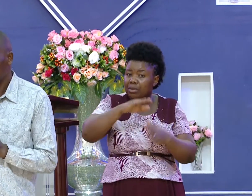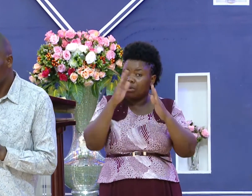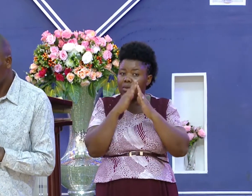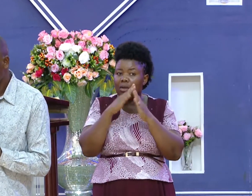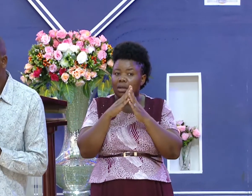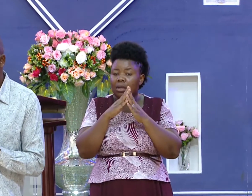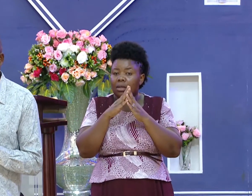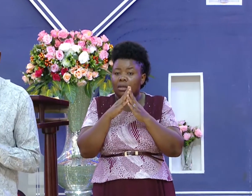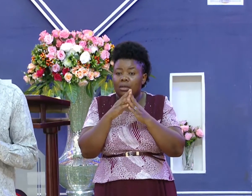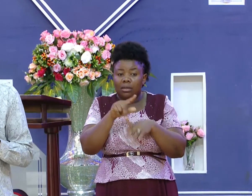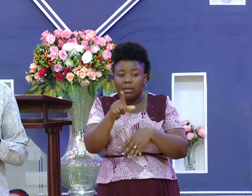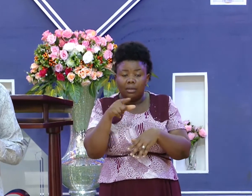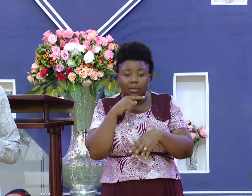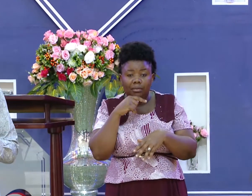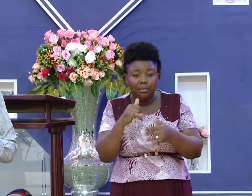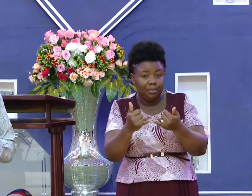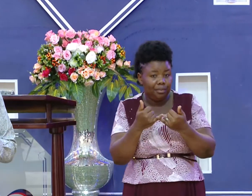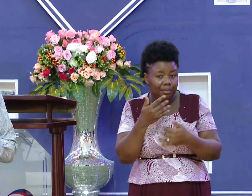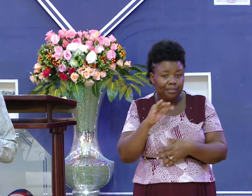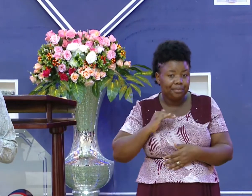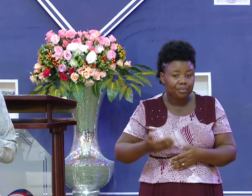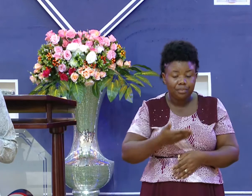home, you woman who is